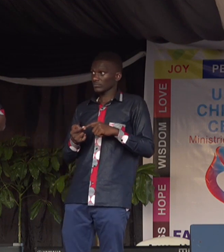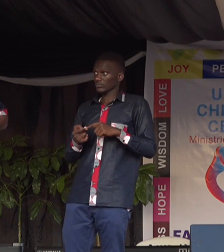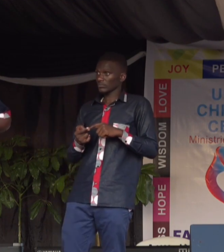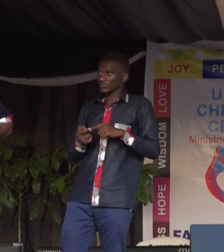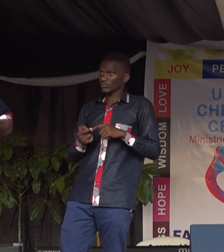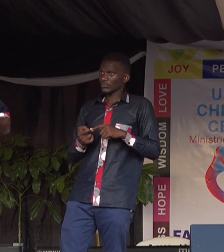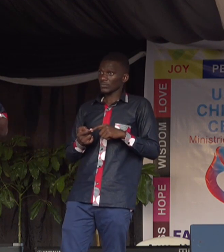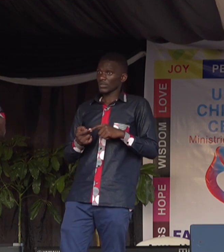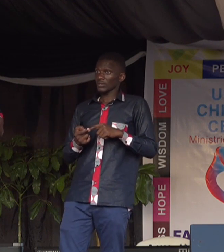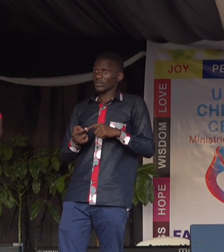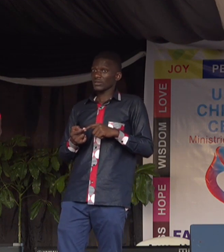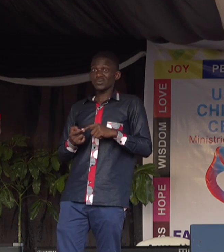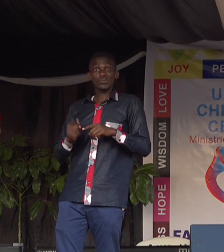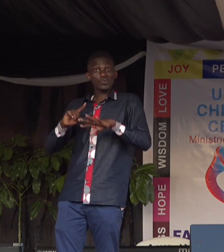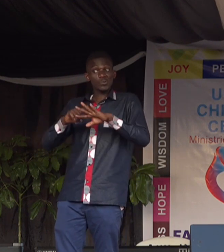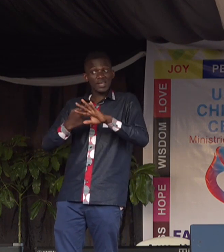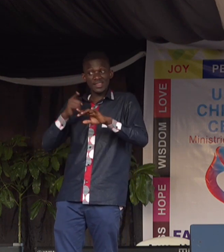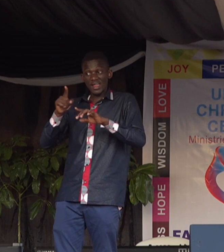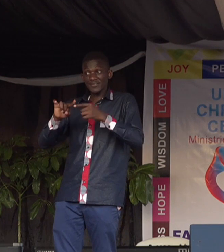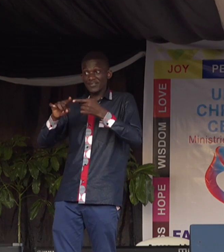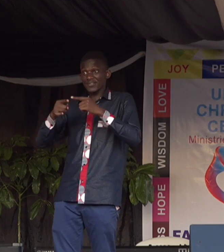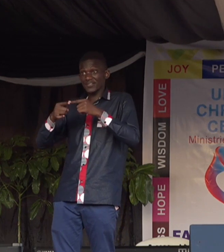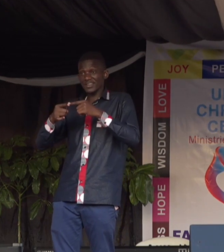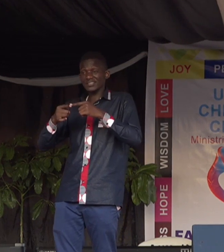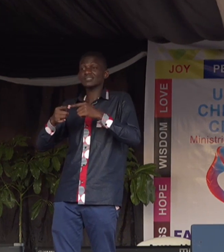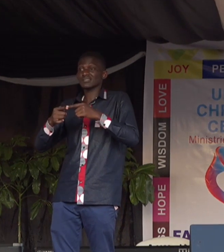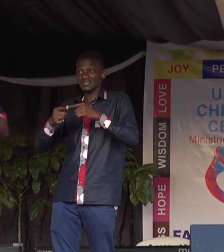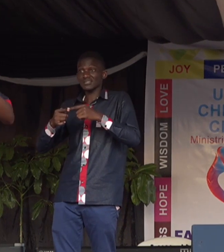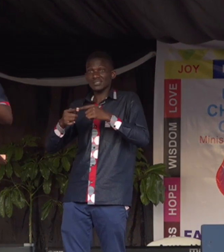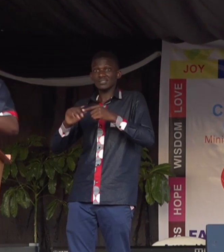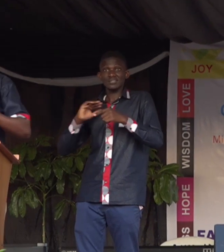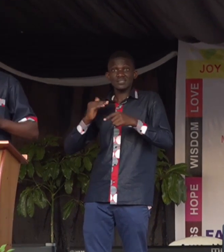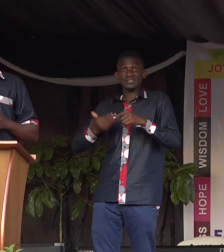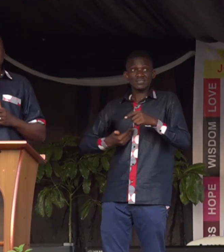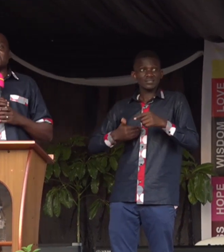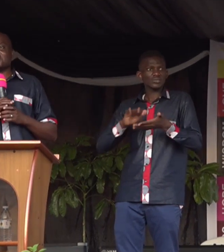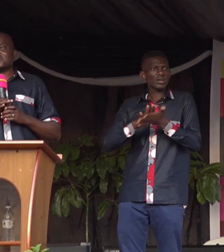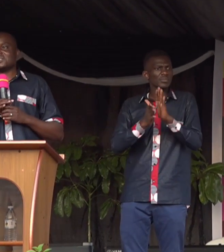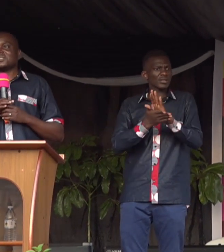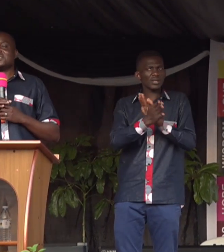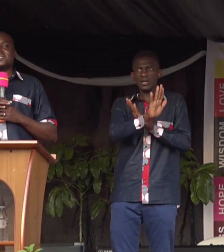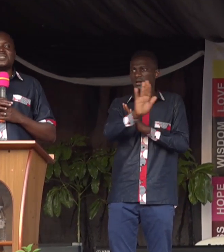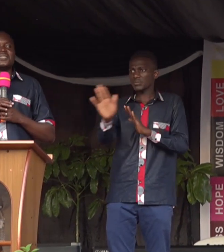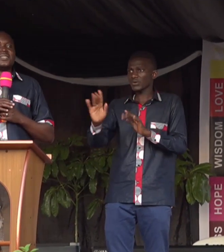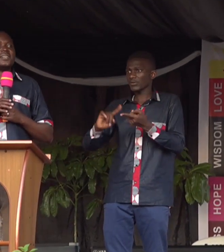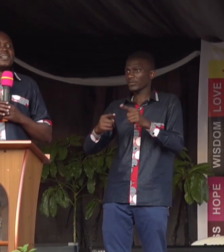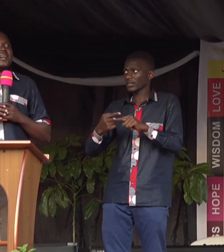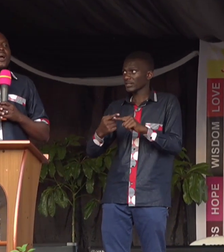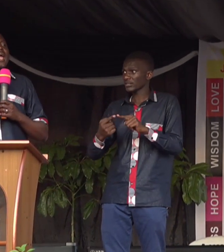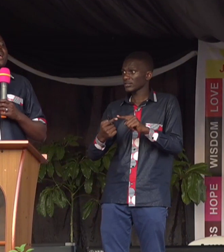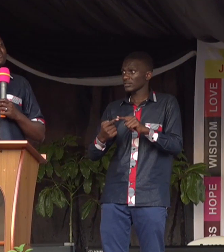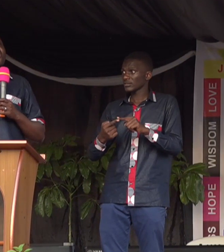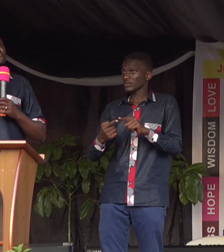Ng'owooluganda mukyala. When she's female, your friend is a female. Ng'afuuse mukwano gwo. And she has become your